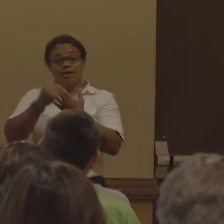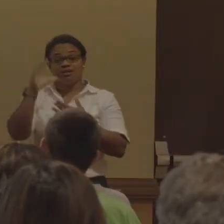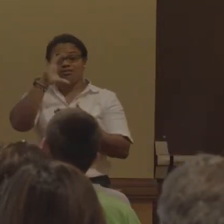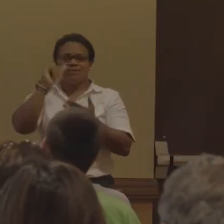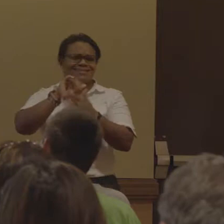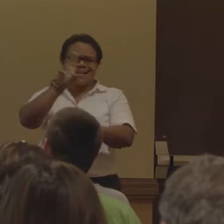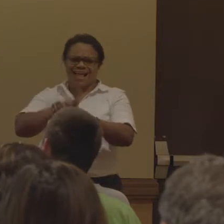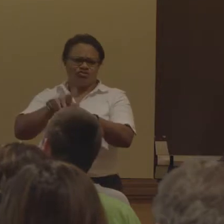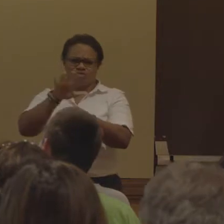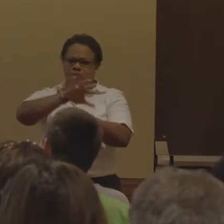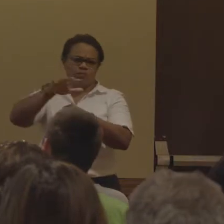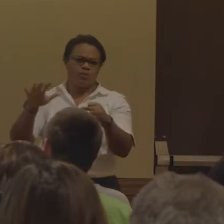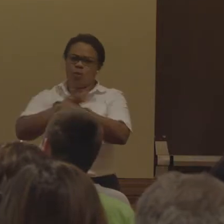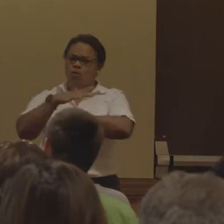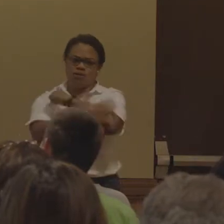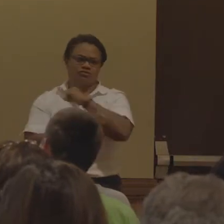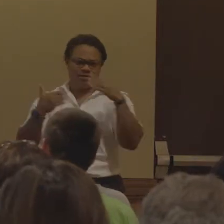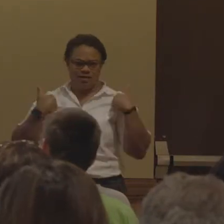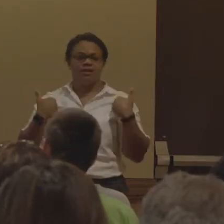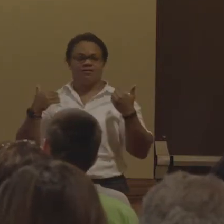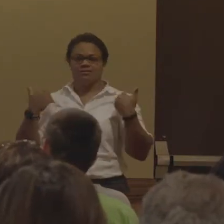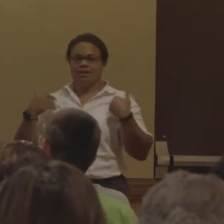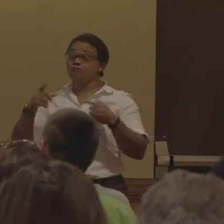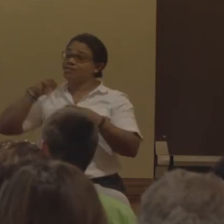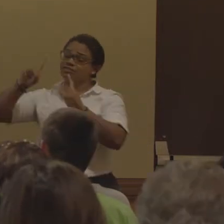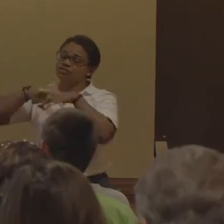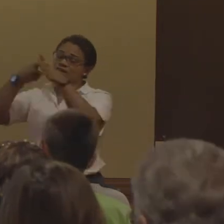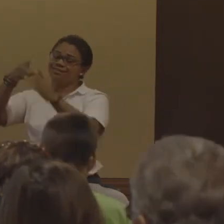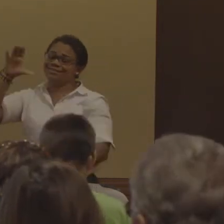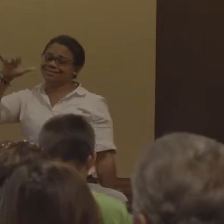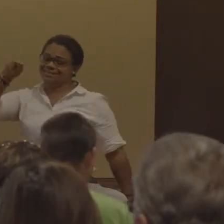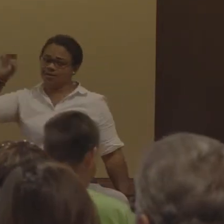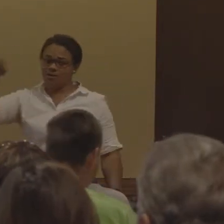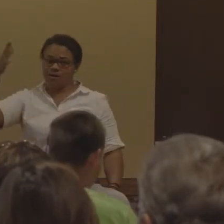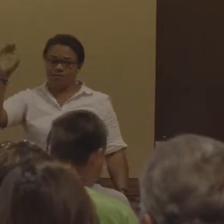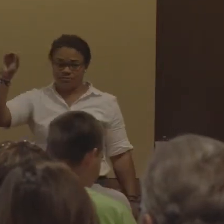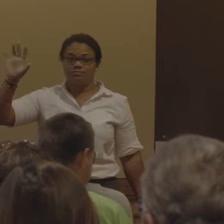model, it's duplicated in a lot of states, it actually started up in Cincinnati, Ohio. Okay.